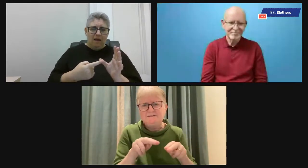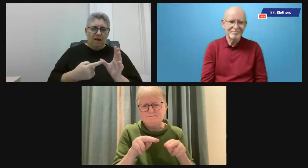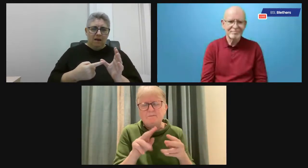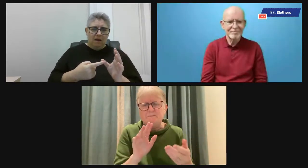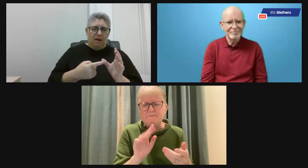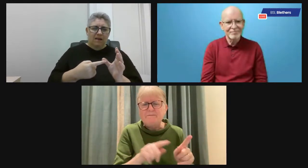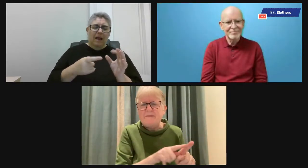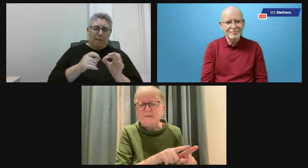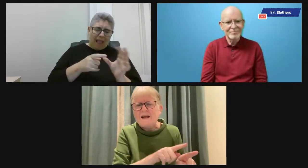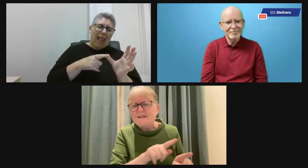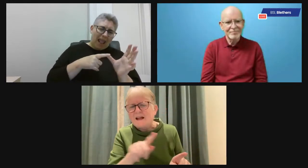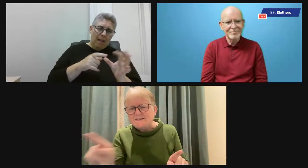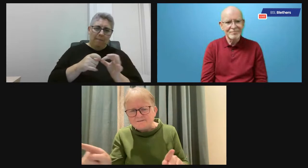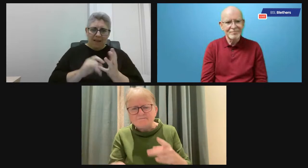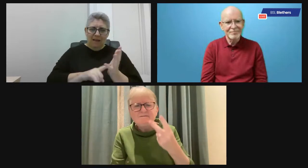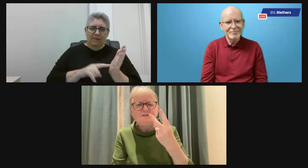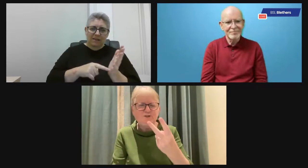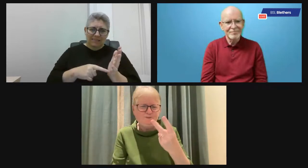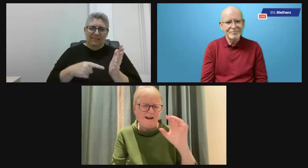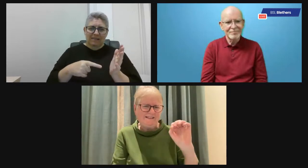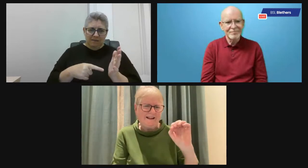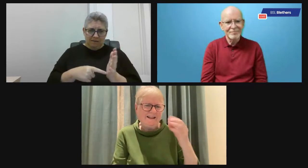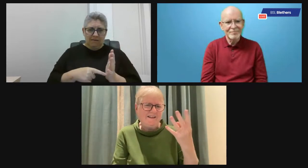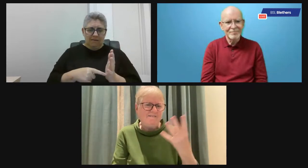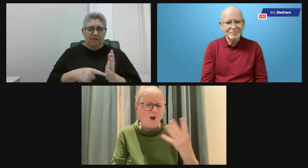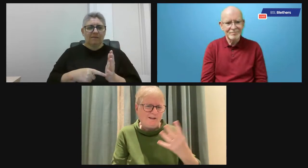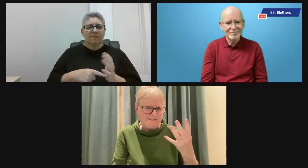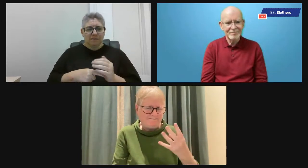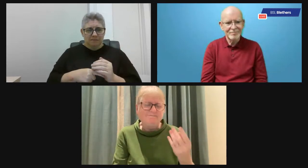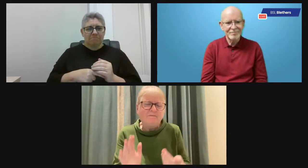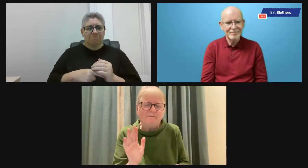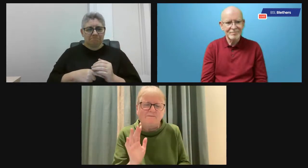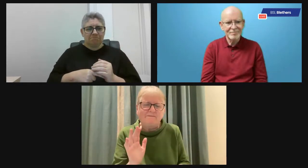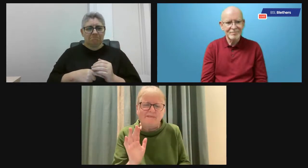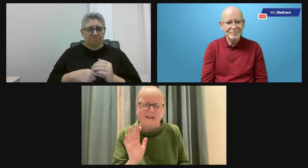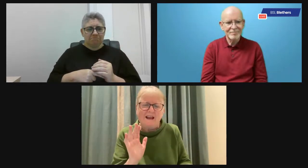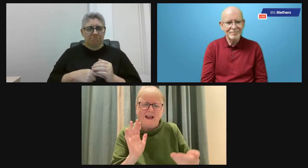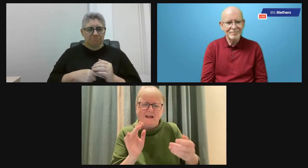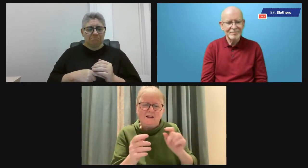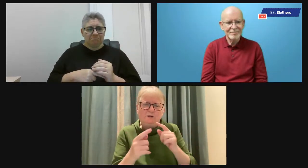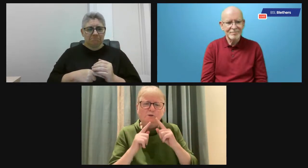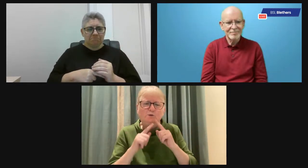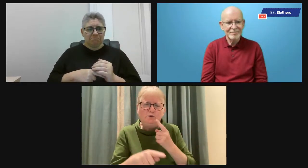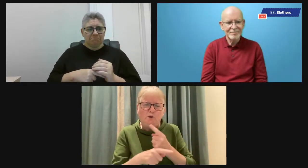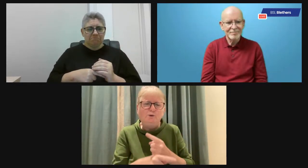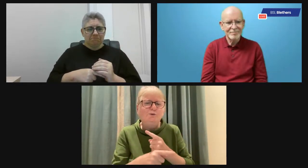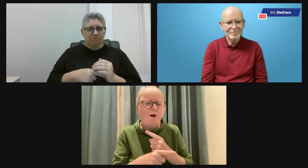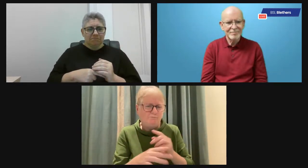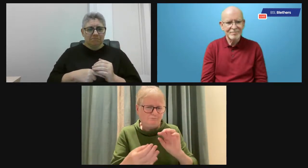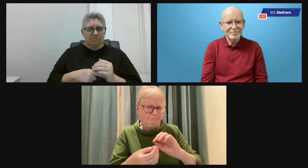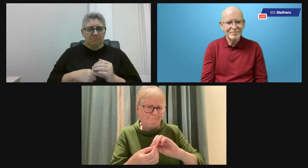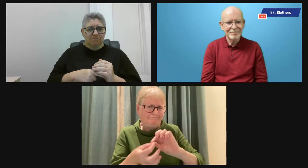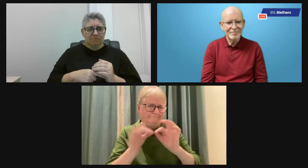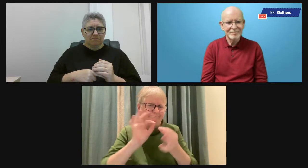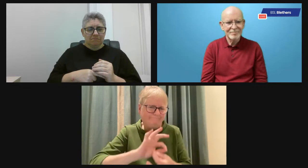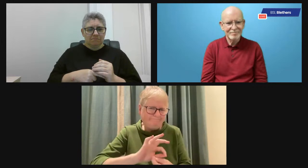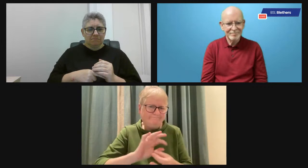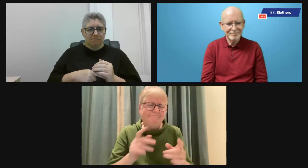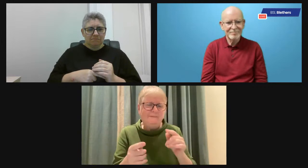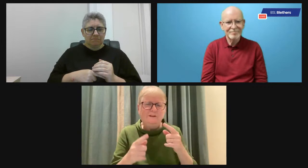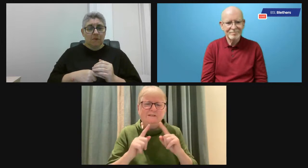in 2006. So it becomes ABSLTA, and until